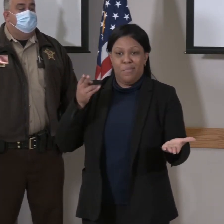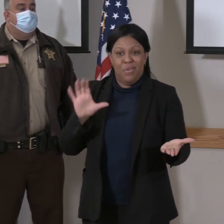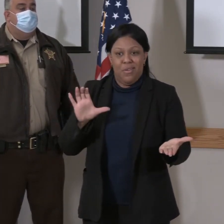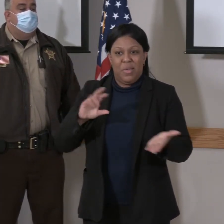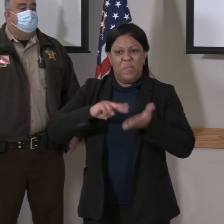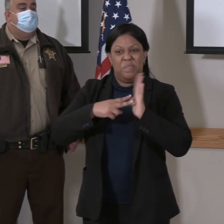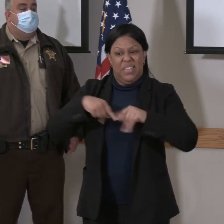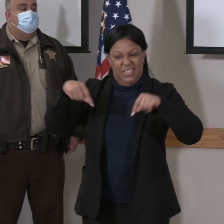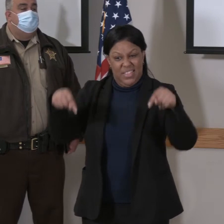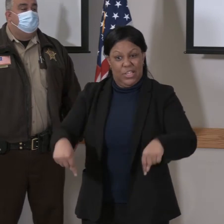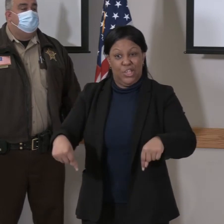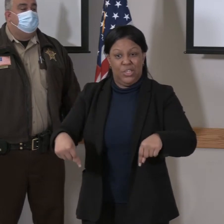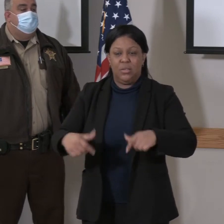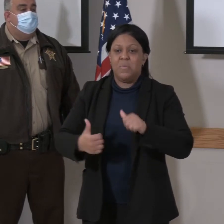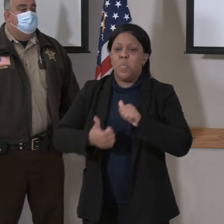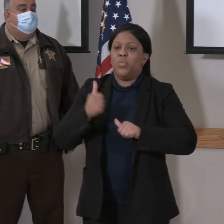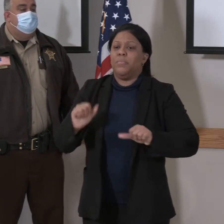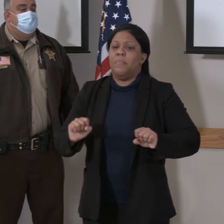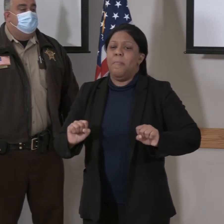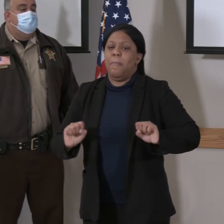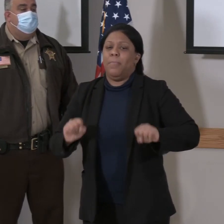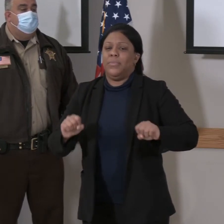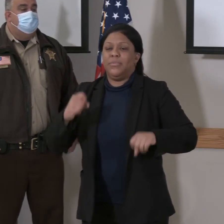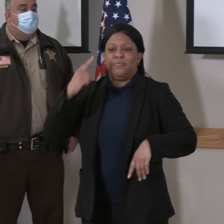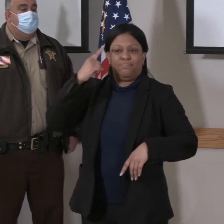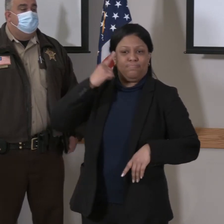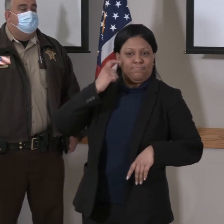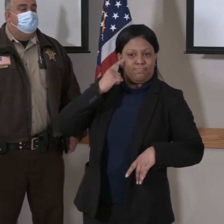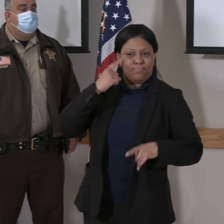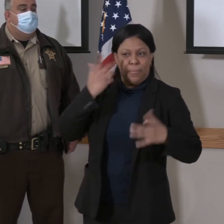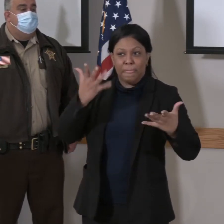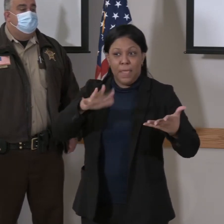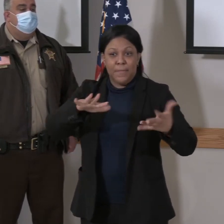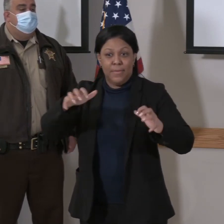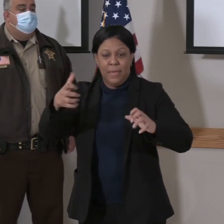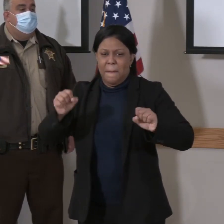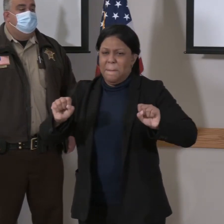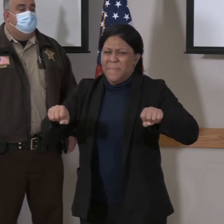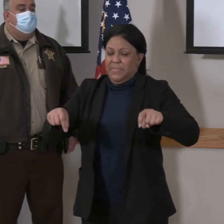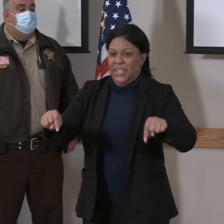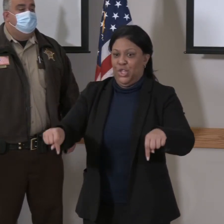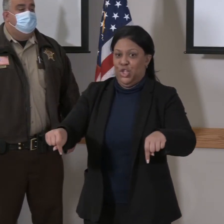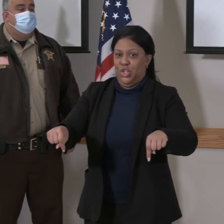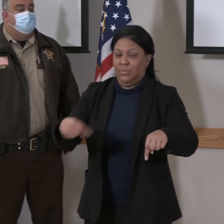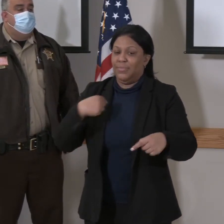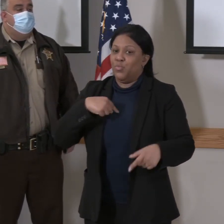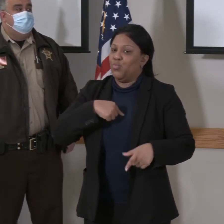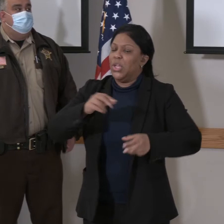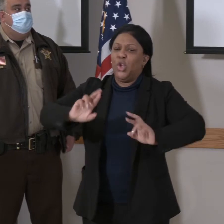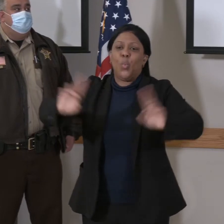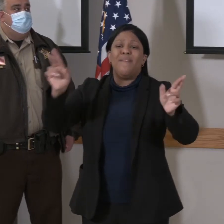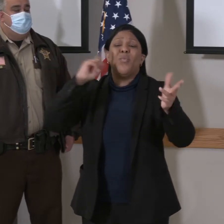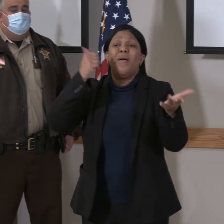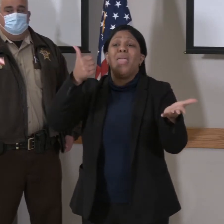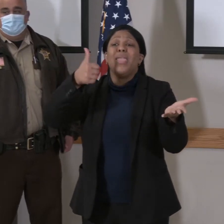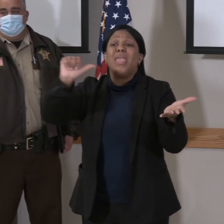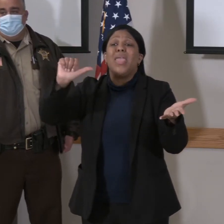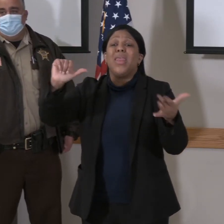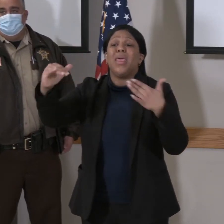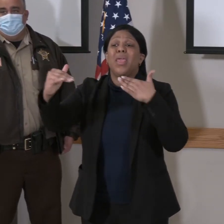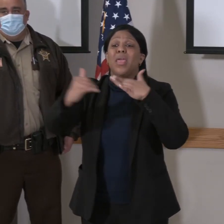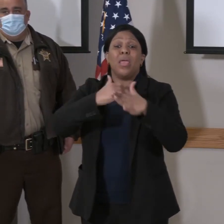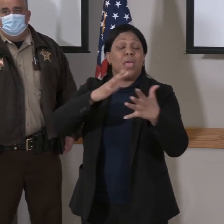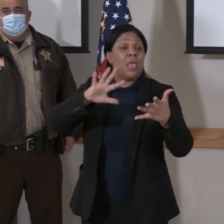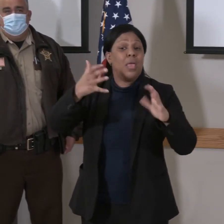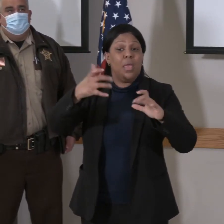to see activity, but we are spread out and planning for a metro area-wide response as